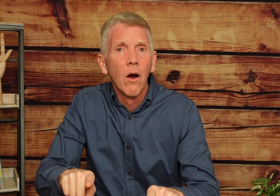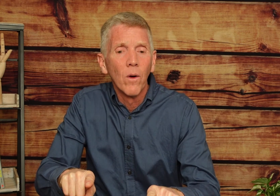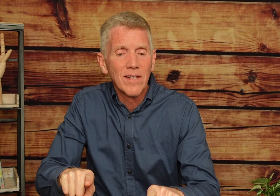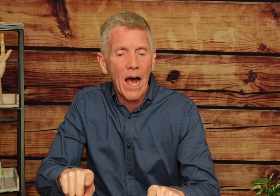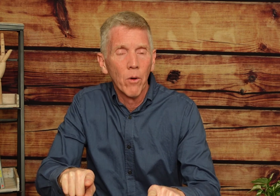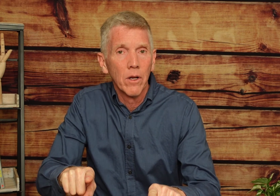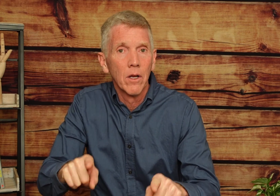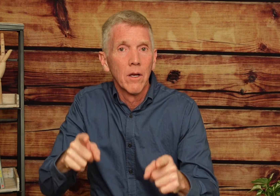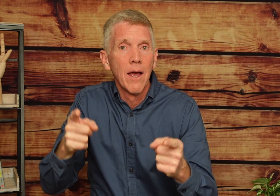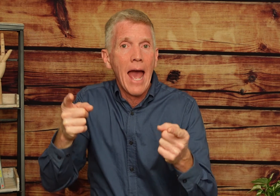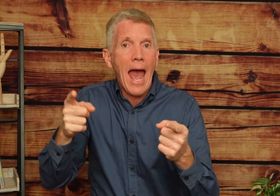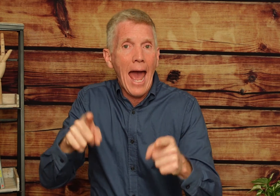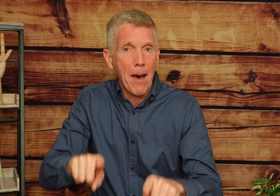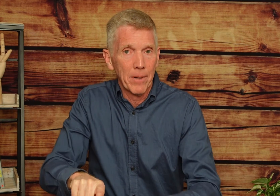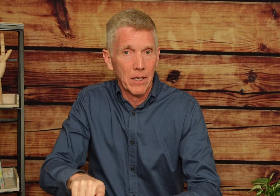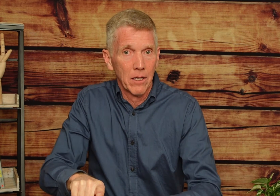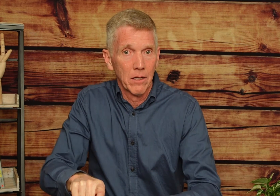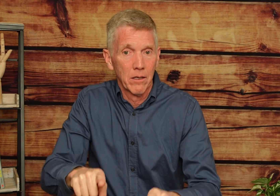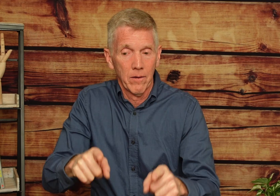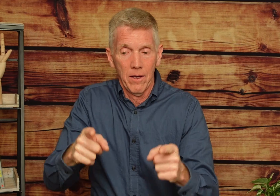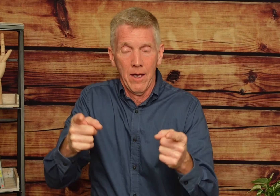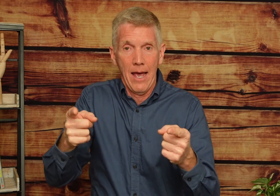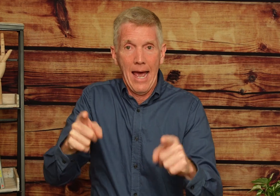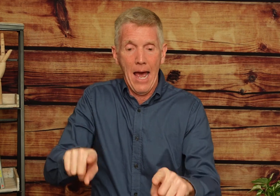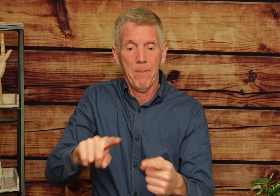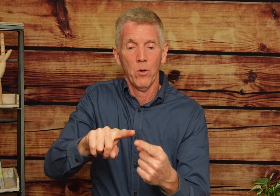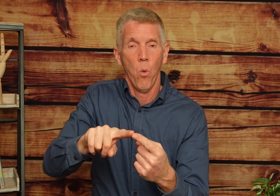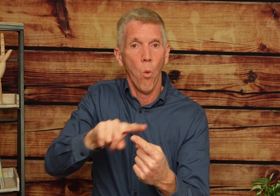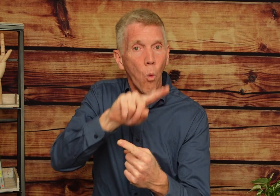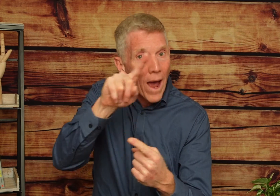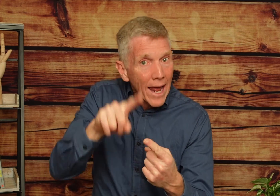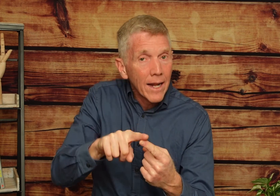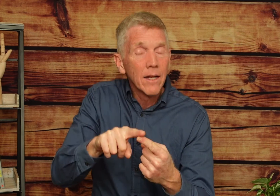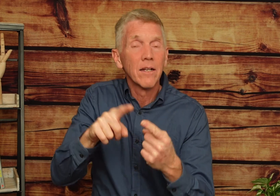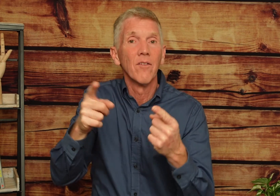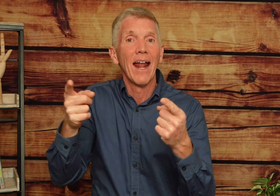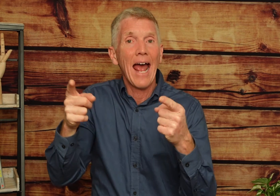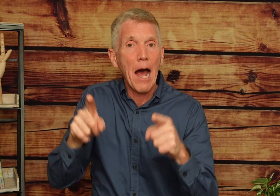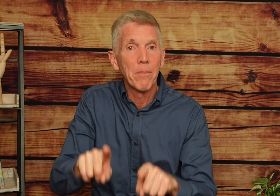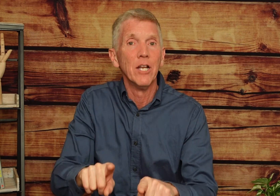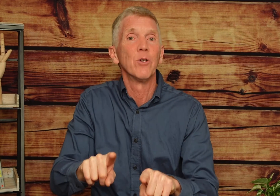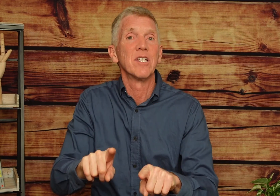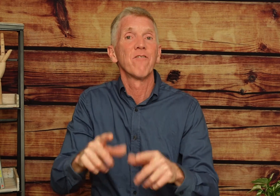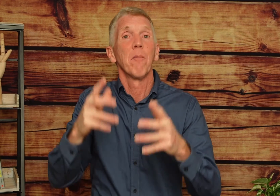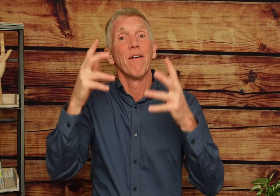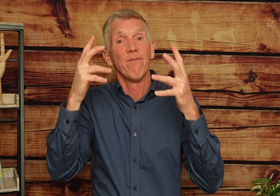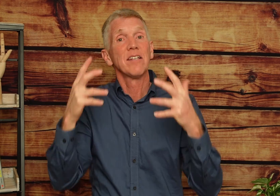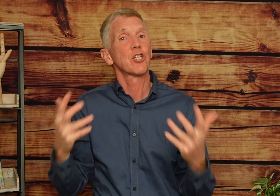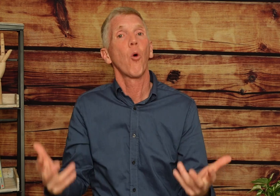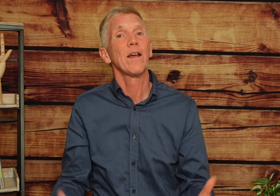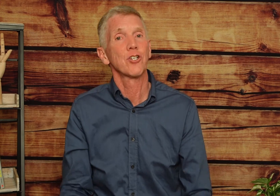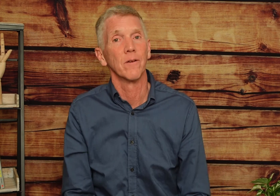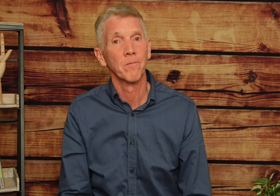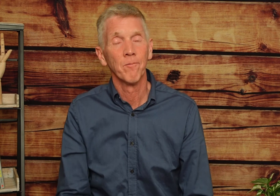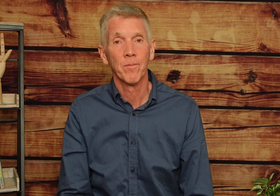What's that one? Happen. Happen. When did that happen? And you can see from my face it's a question.